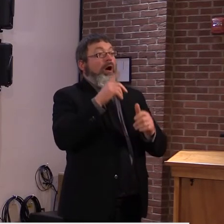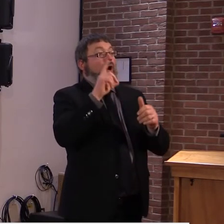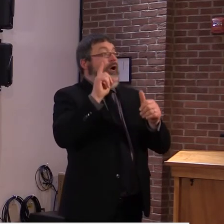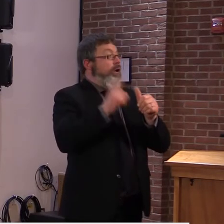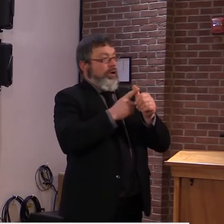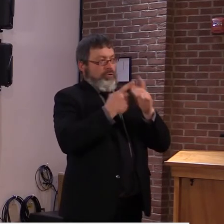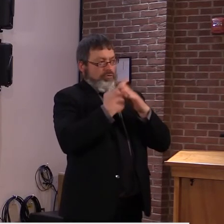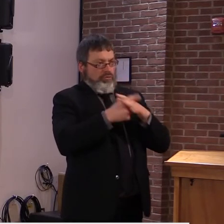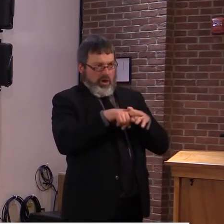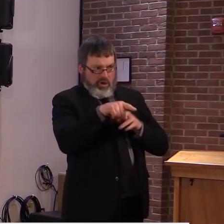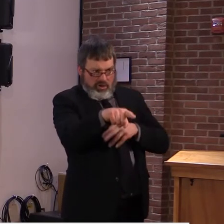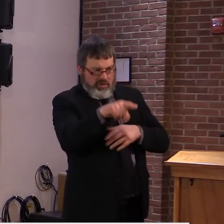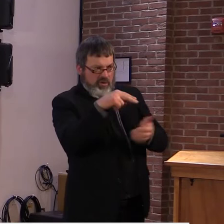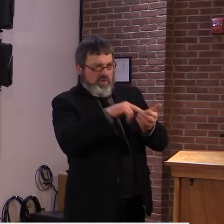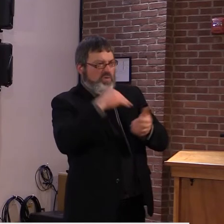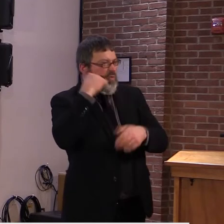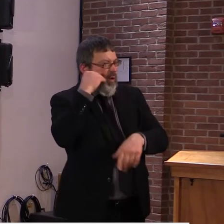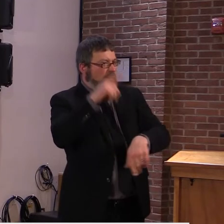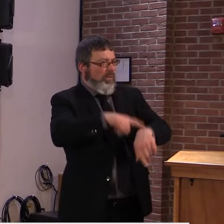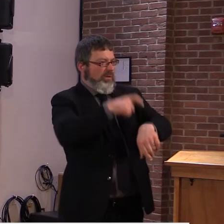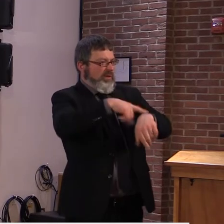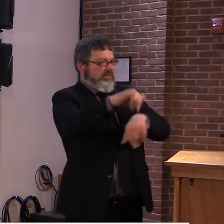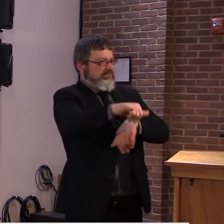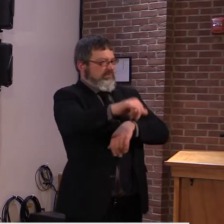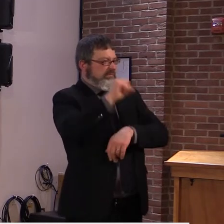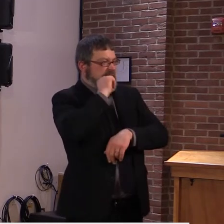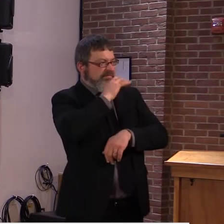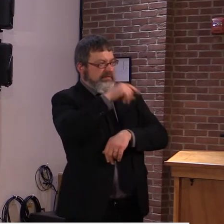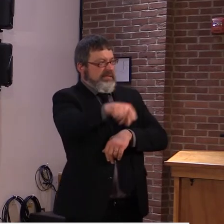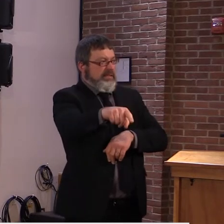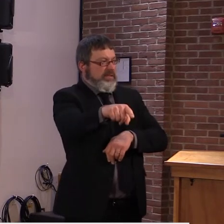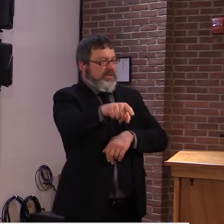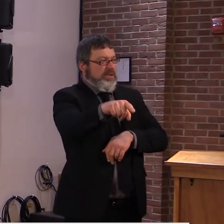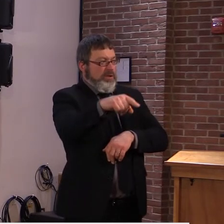do have outbreaks that are of concern.